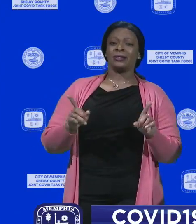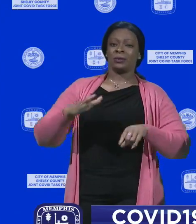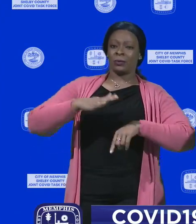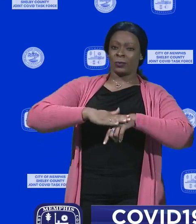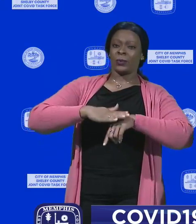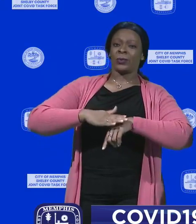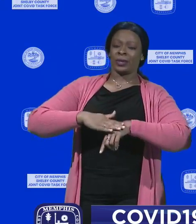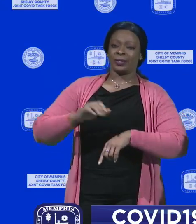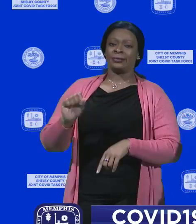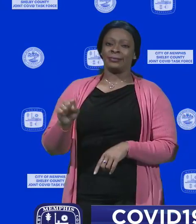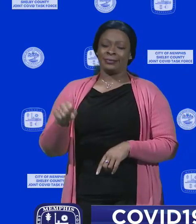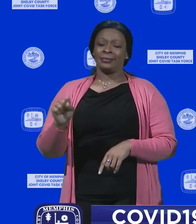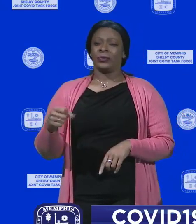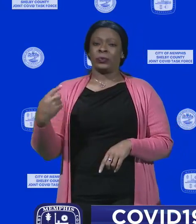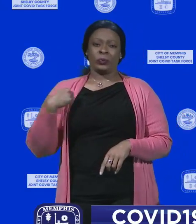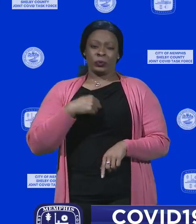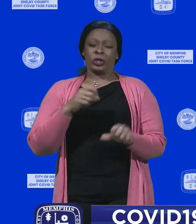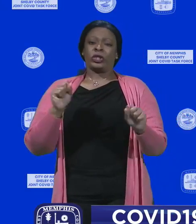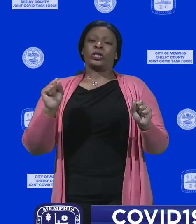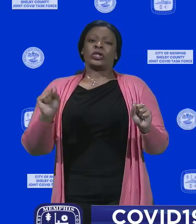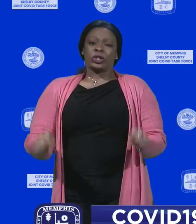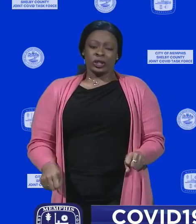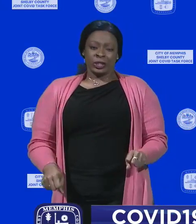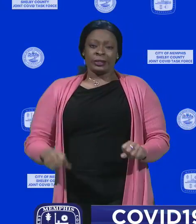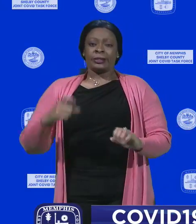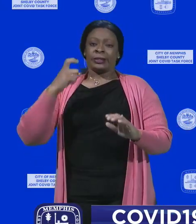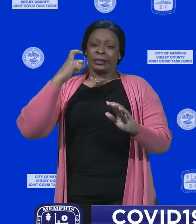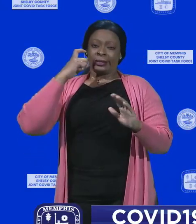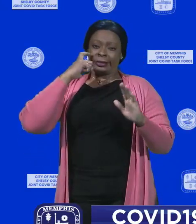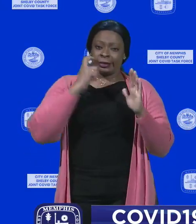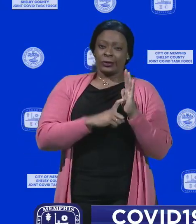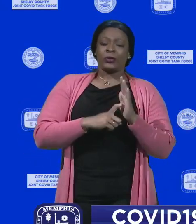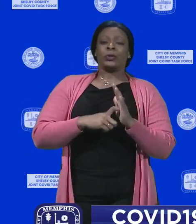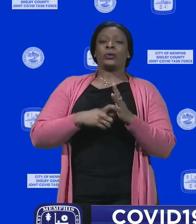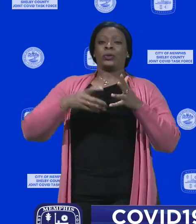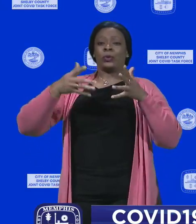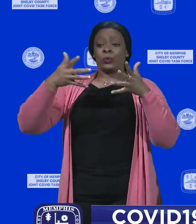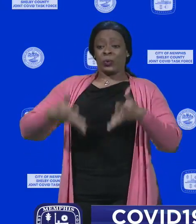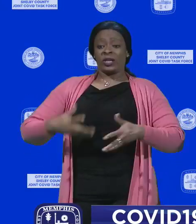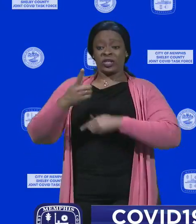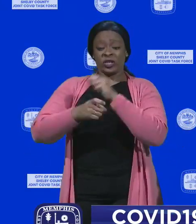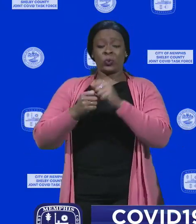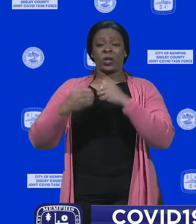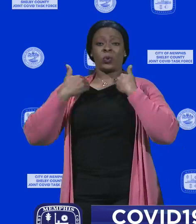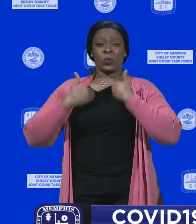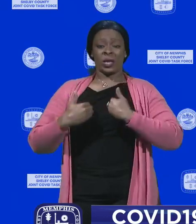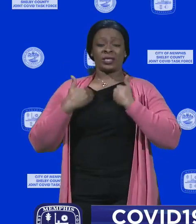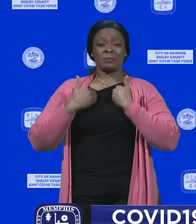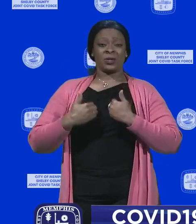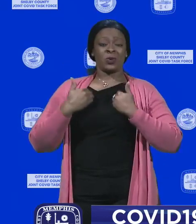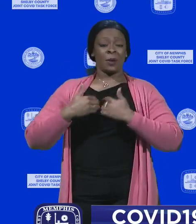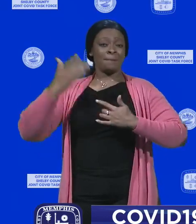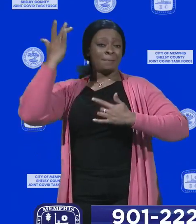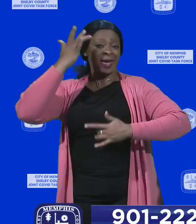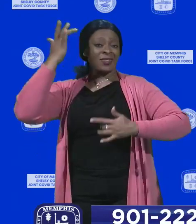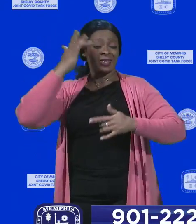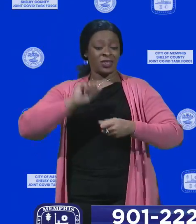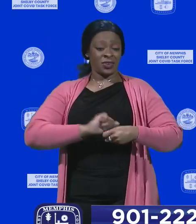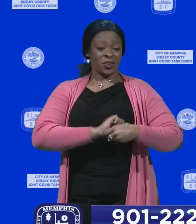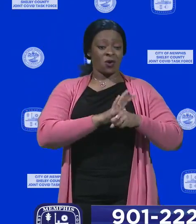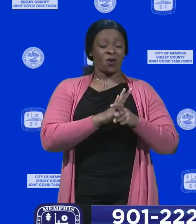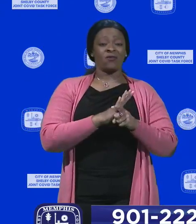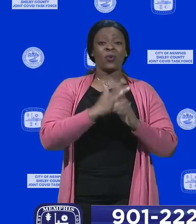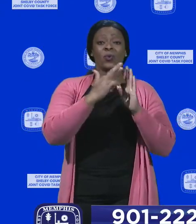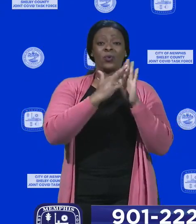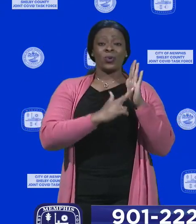warning sign that we could be in for a rough rest of the year with these respiratory pathogens, that the COVID